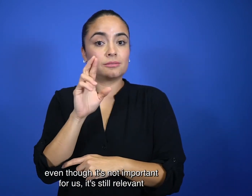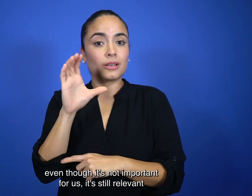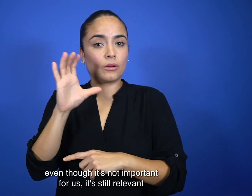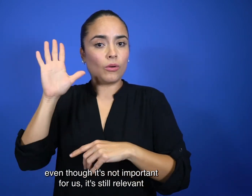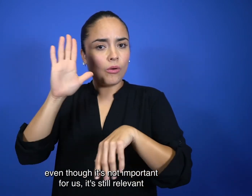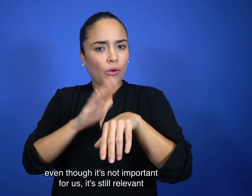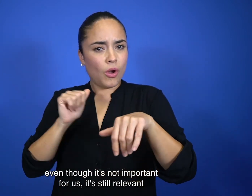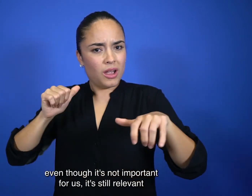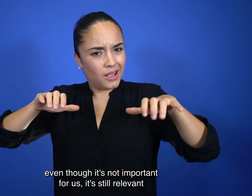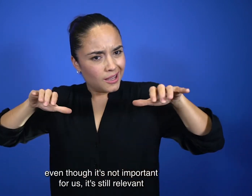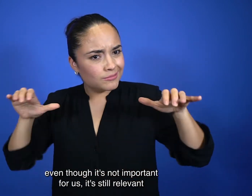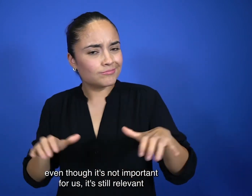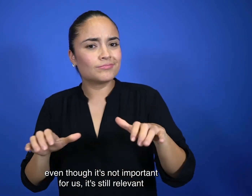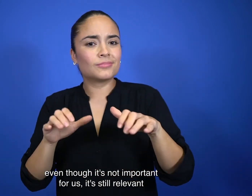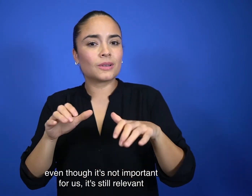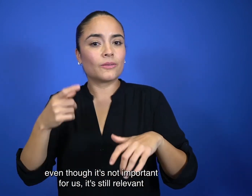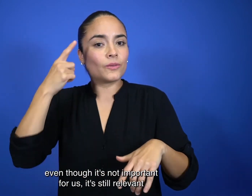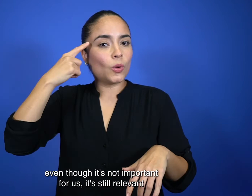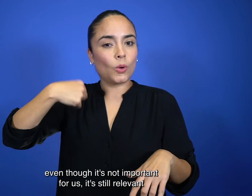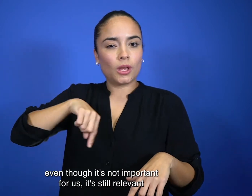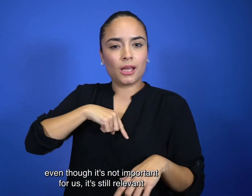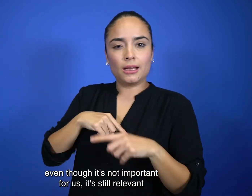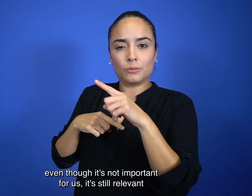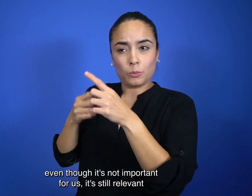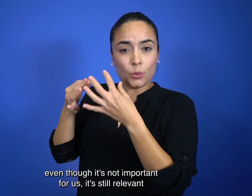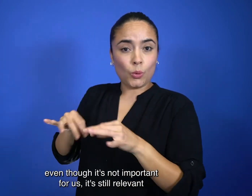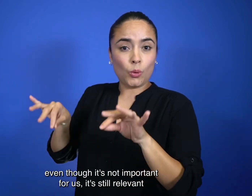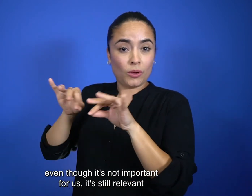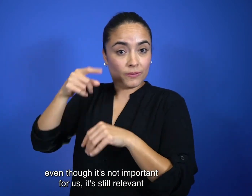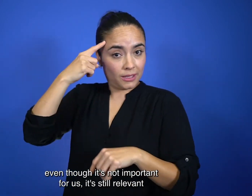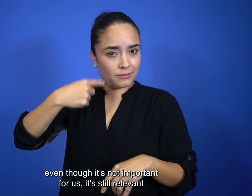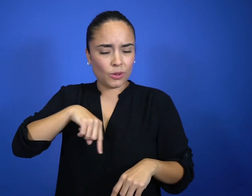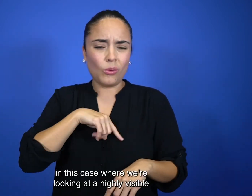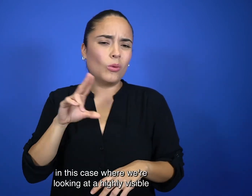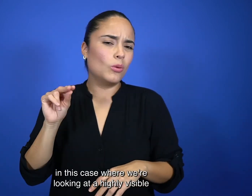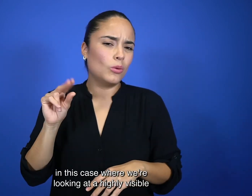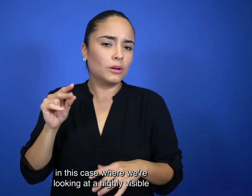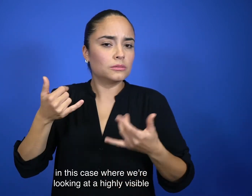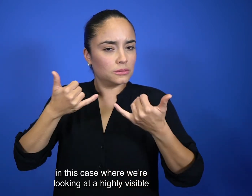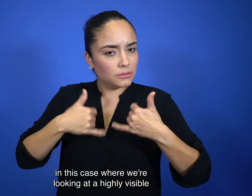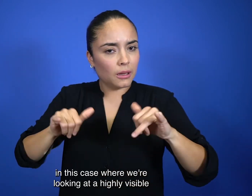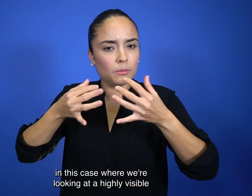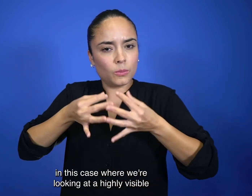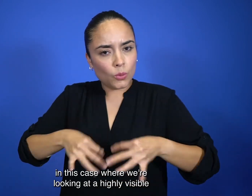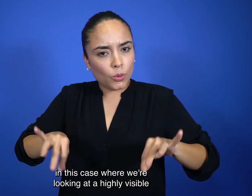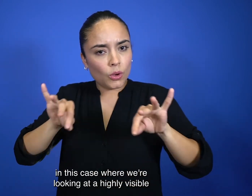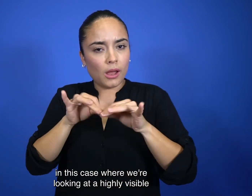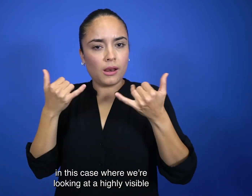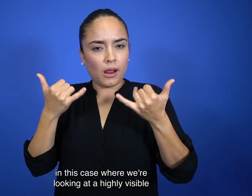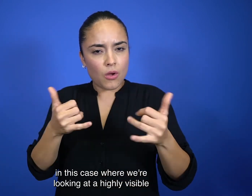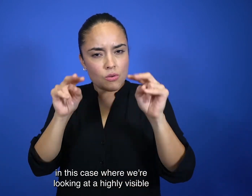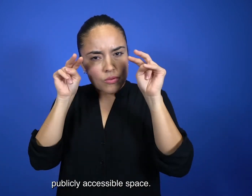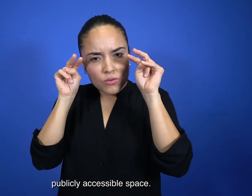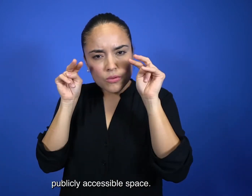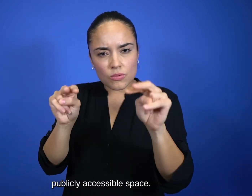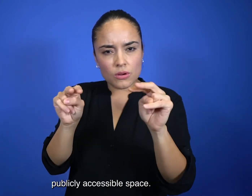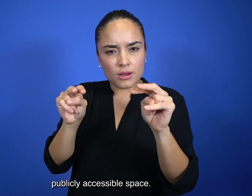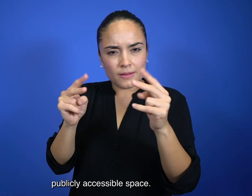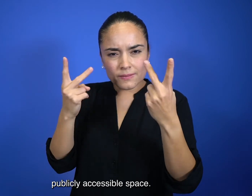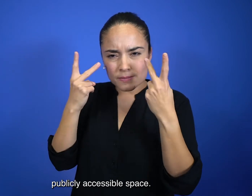it's not important for us, it's still relevant in this case where we're looking at a highly visible, publicly accessible